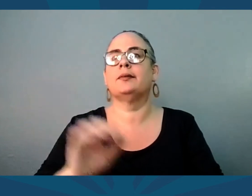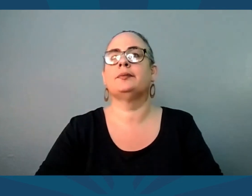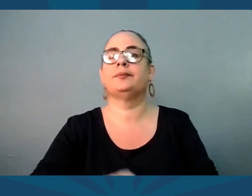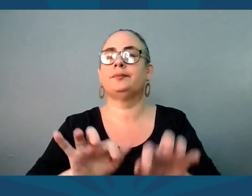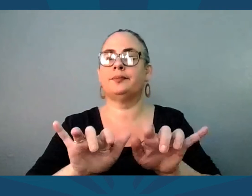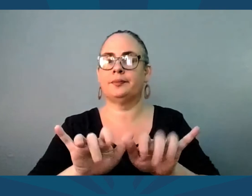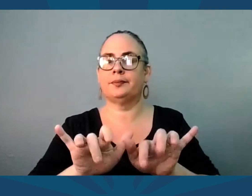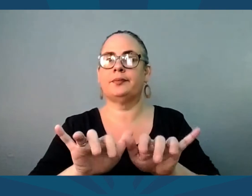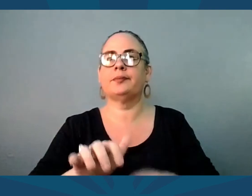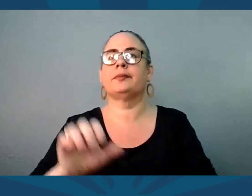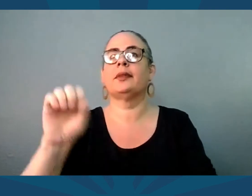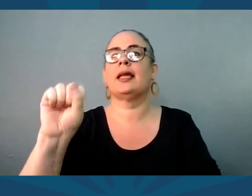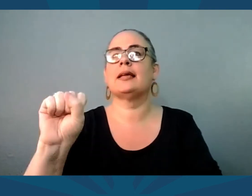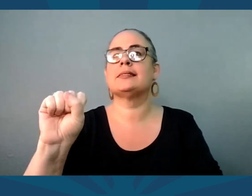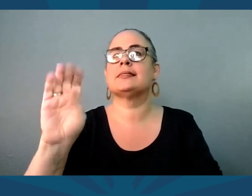928-669-6149.